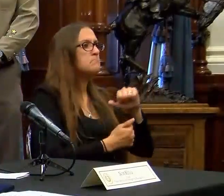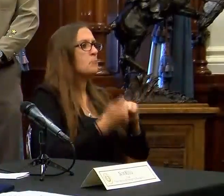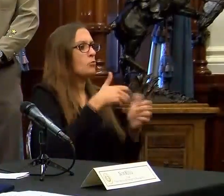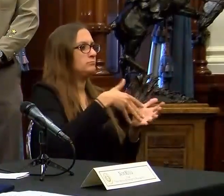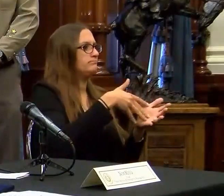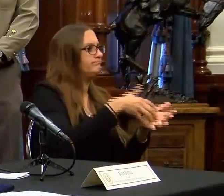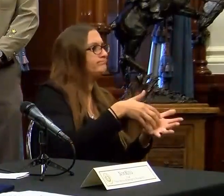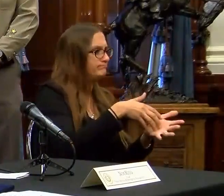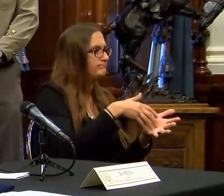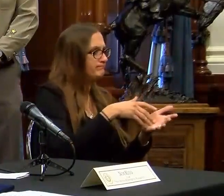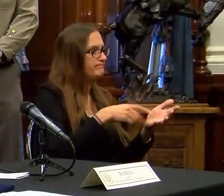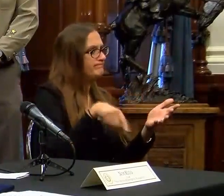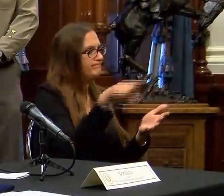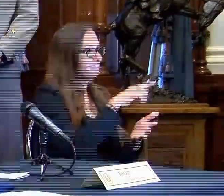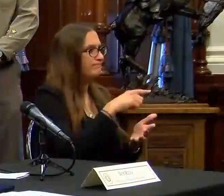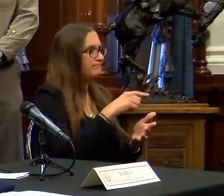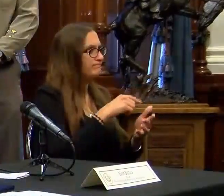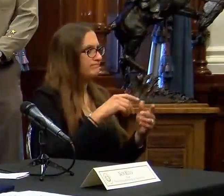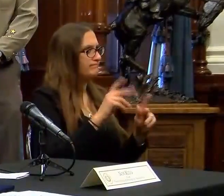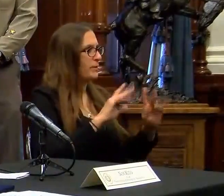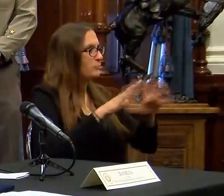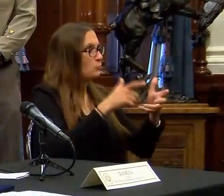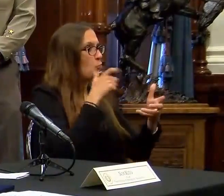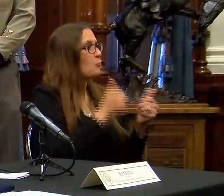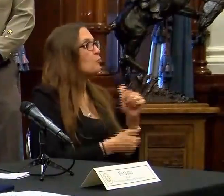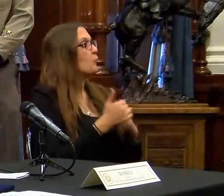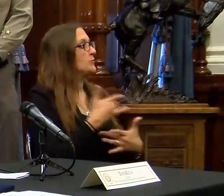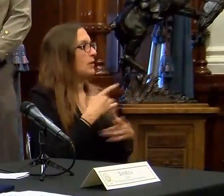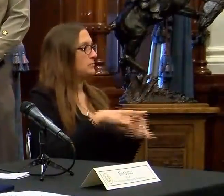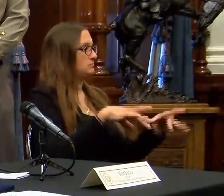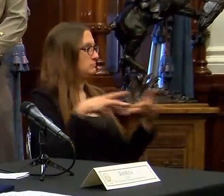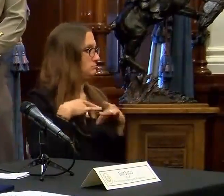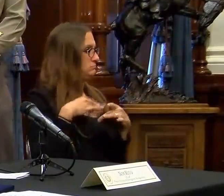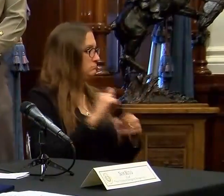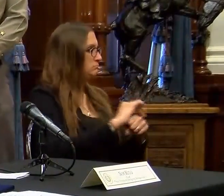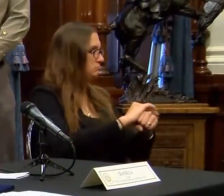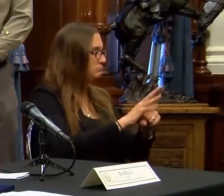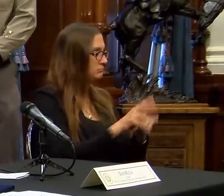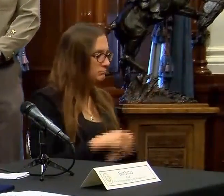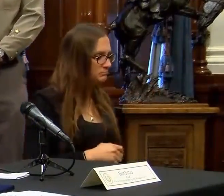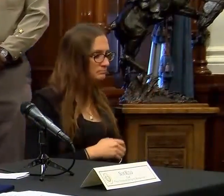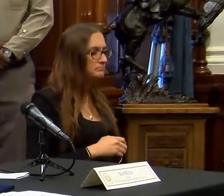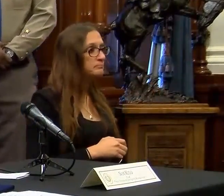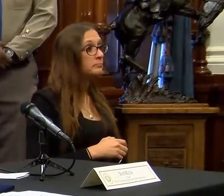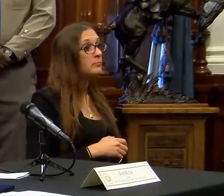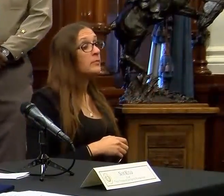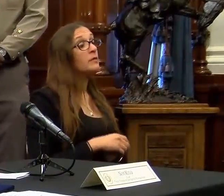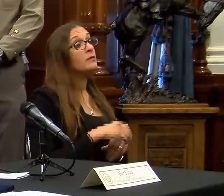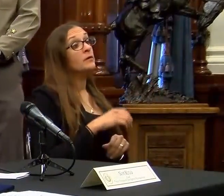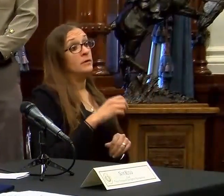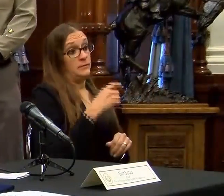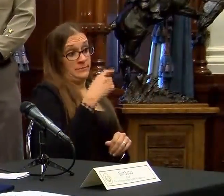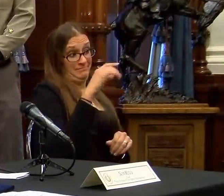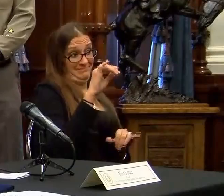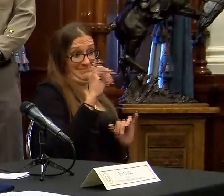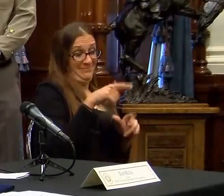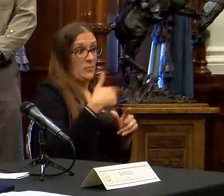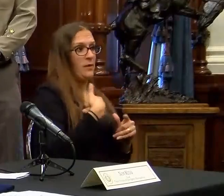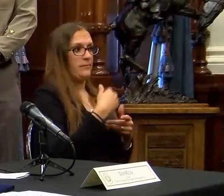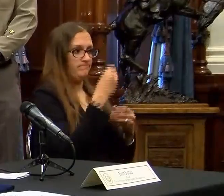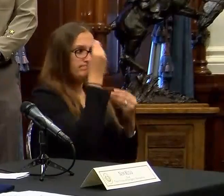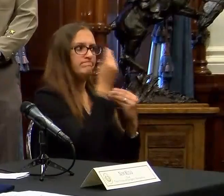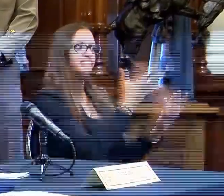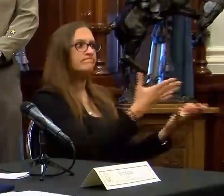vulnerable populations who would be most likely to contract COVID-19. As a result, I am directing state agencies